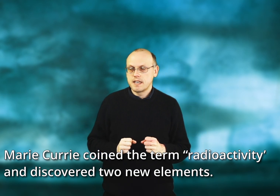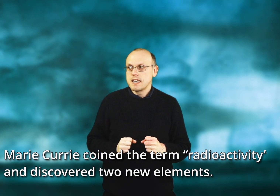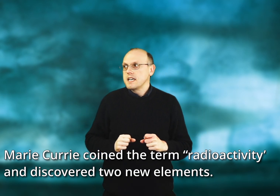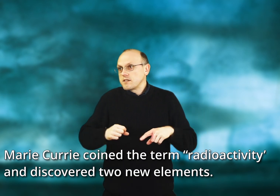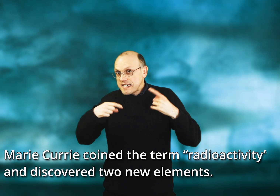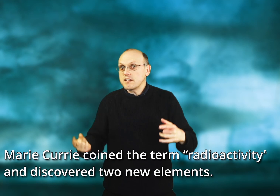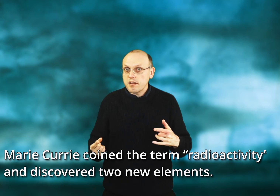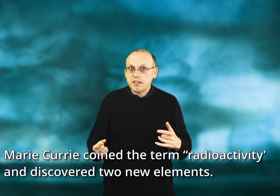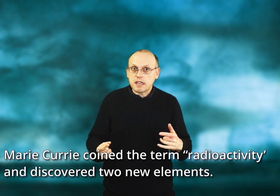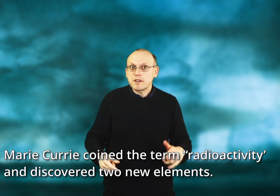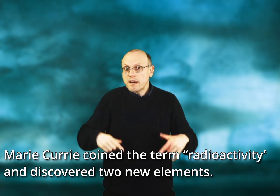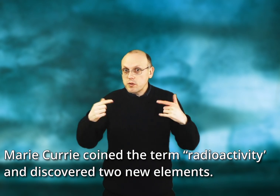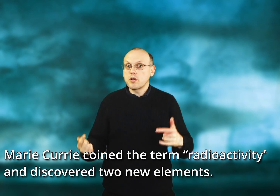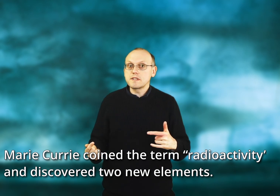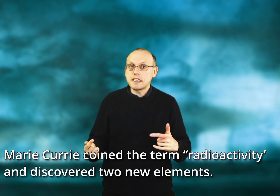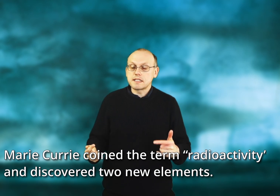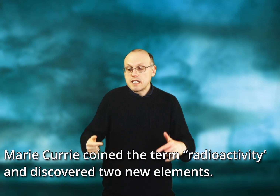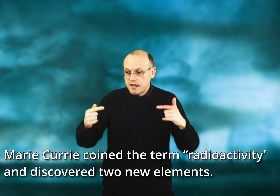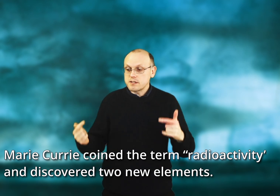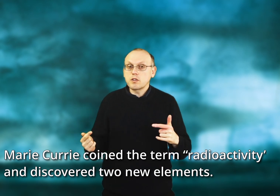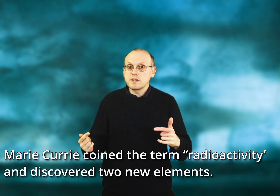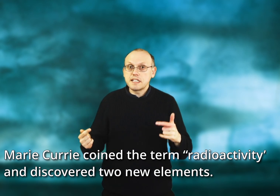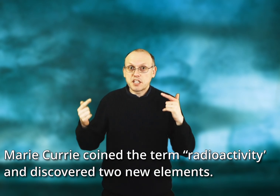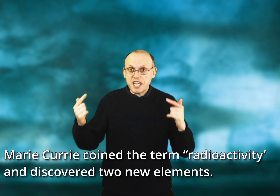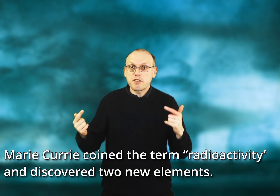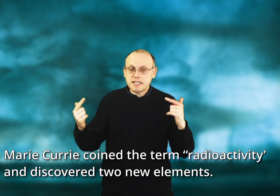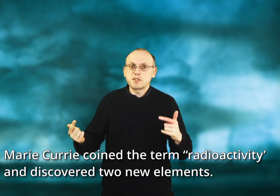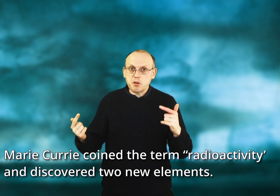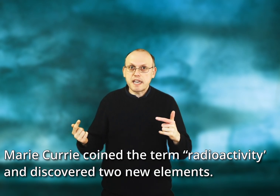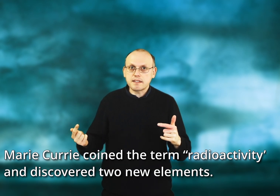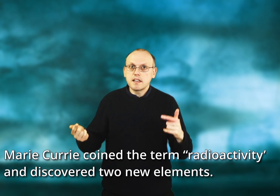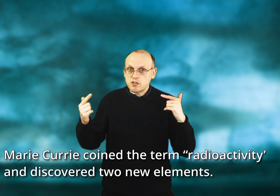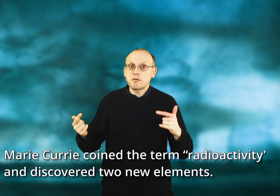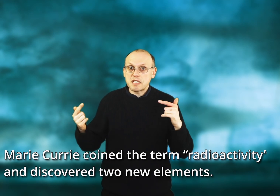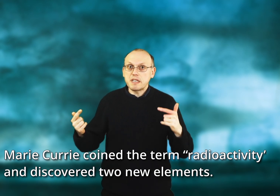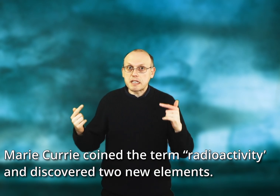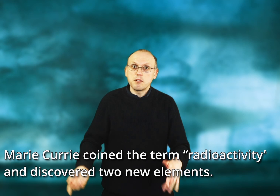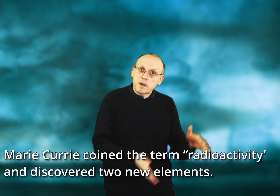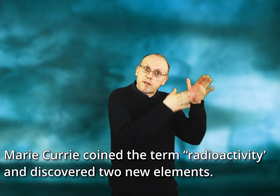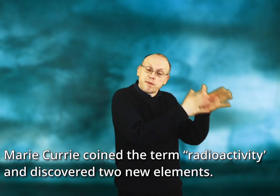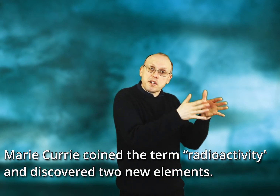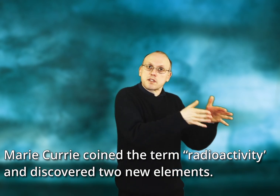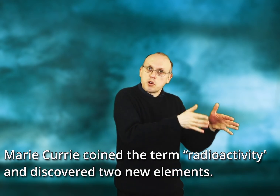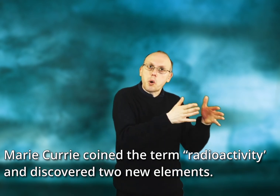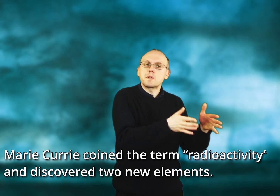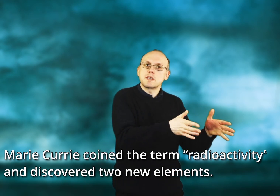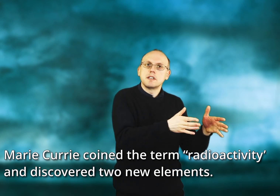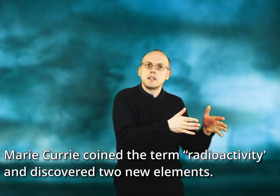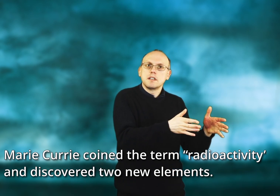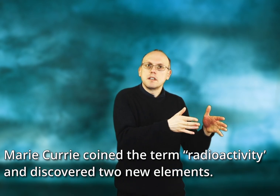So that's another thing. When you have two clauses, and these two clauses share the same subject, the subject being with the first clause, then